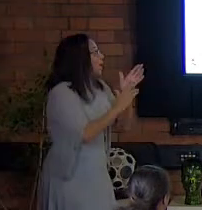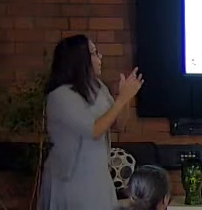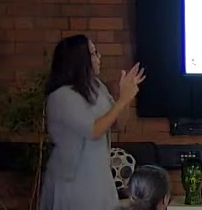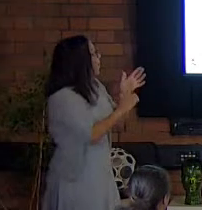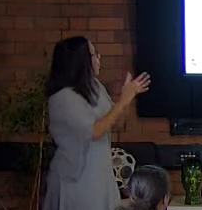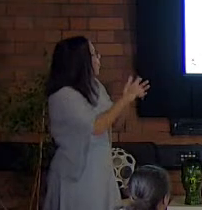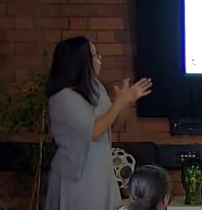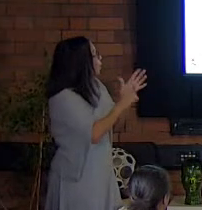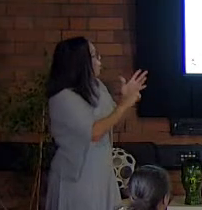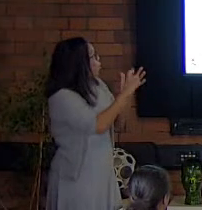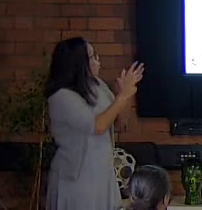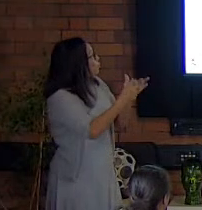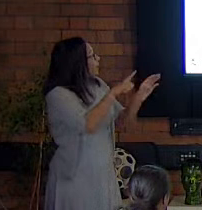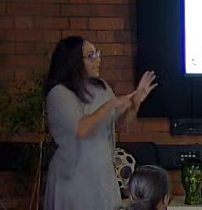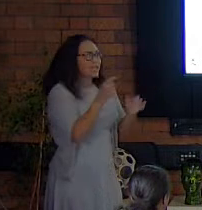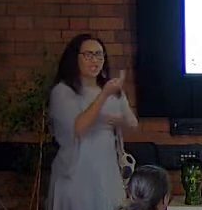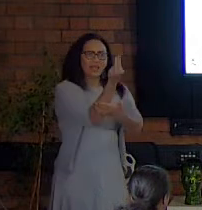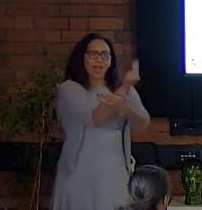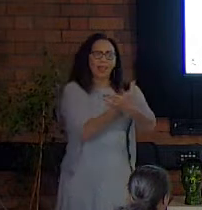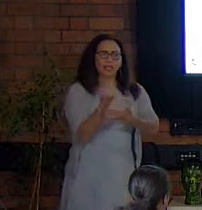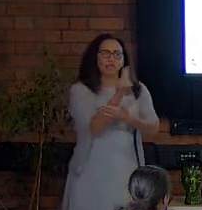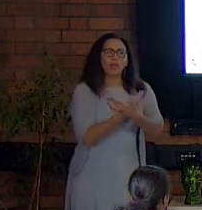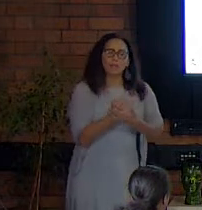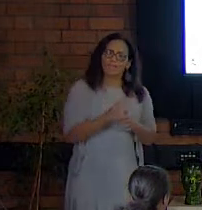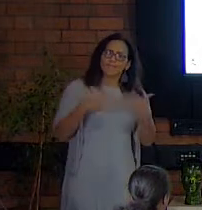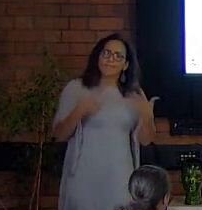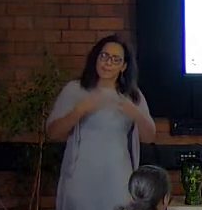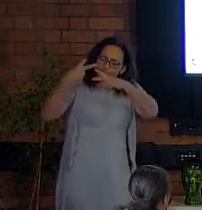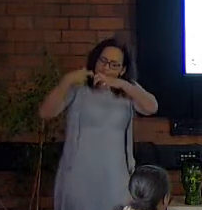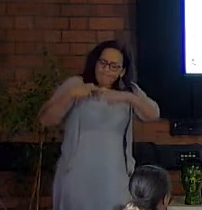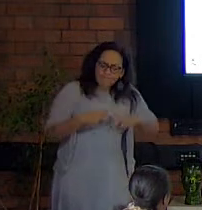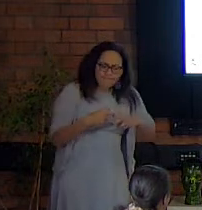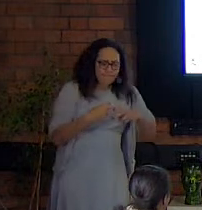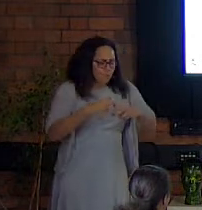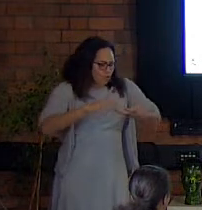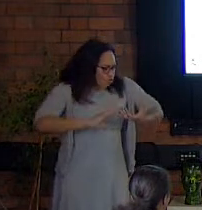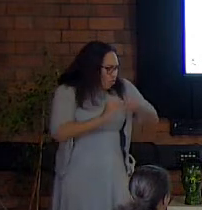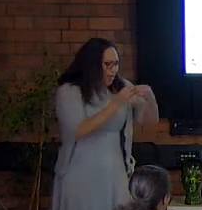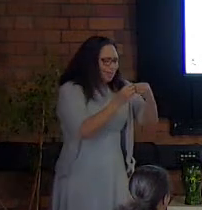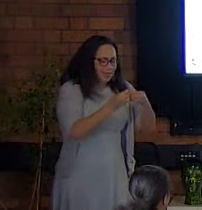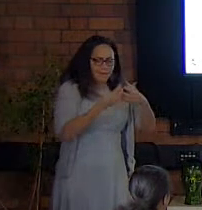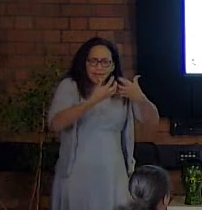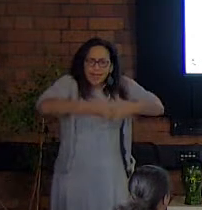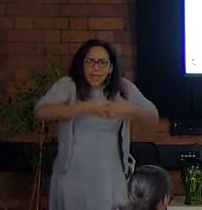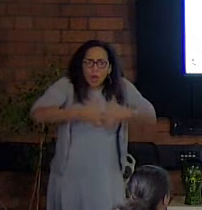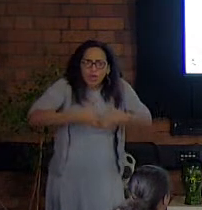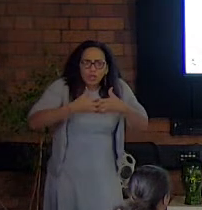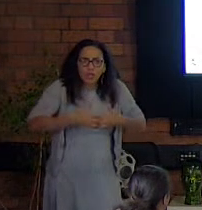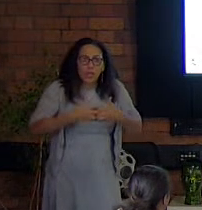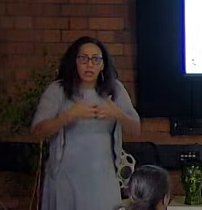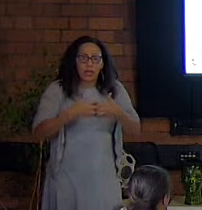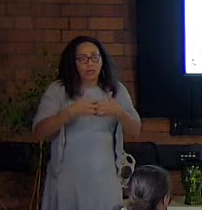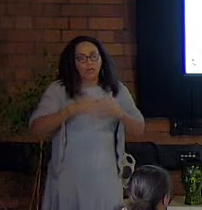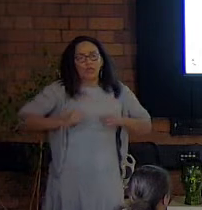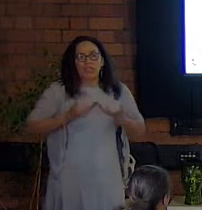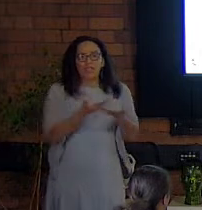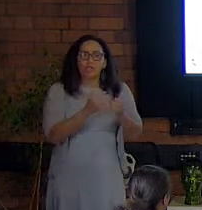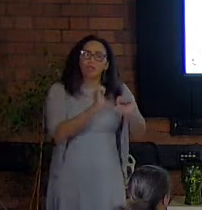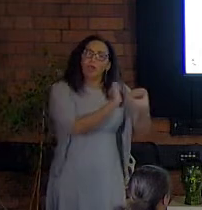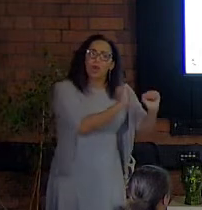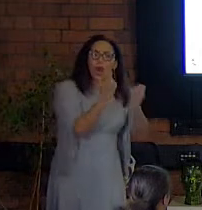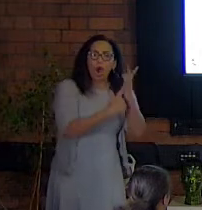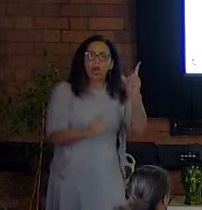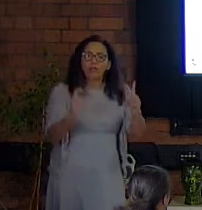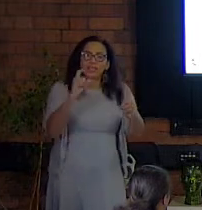is an illustrator and now exploring creative technology. She's going to introduce the R&D project Live